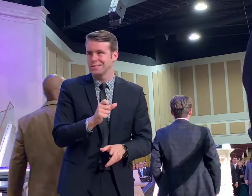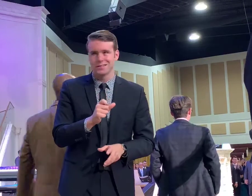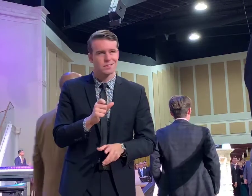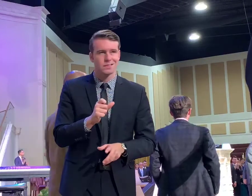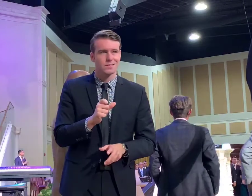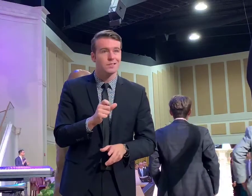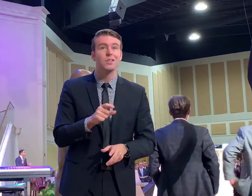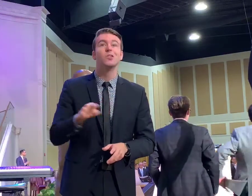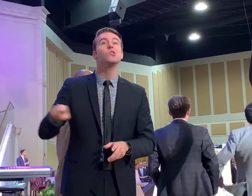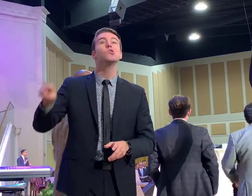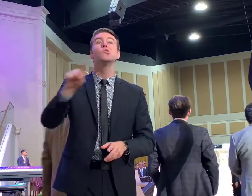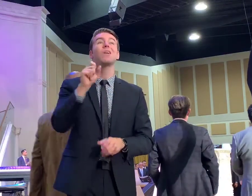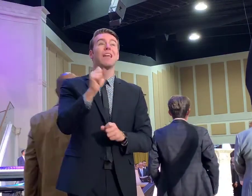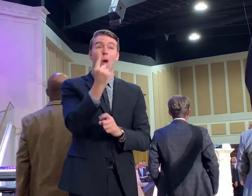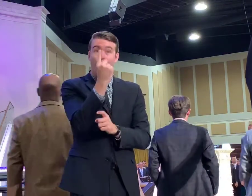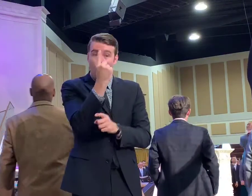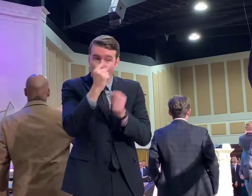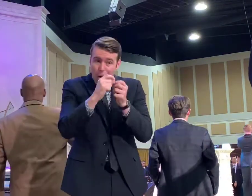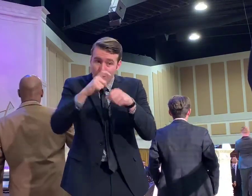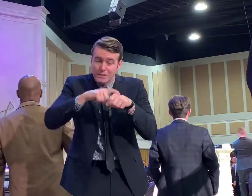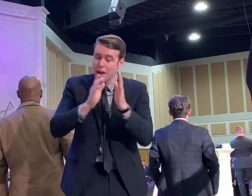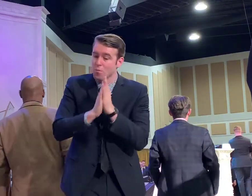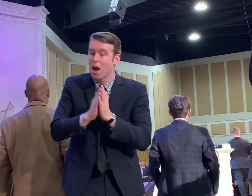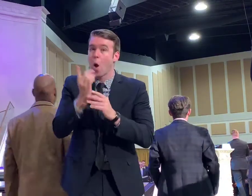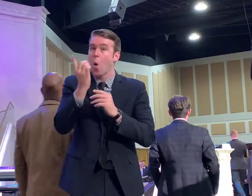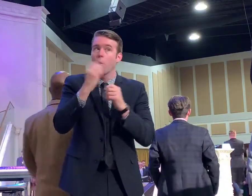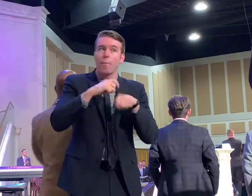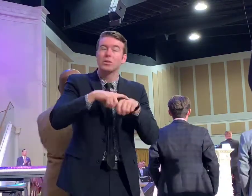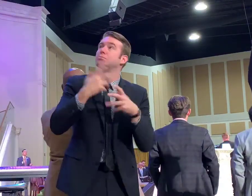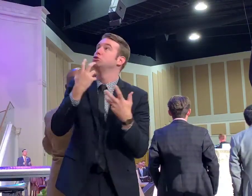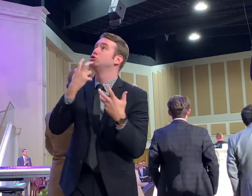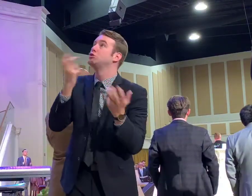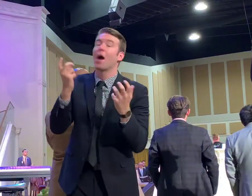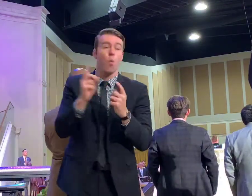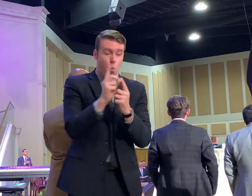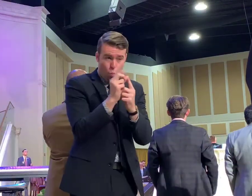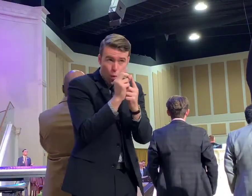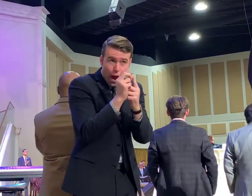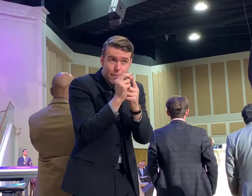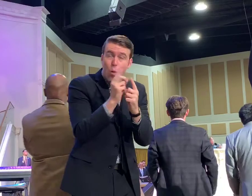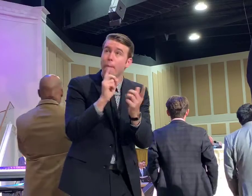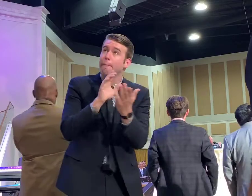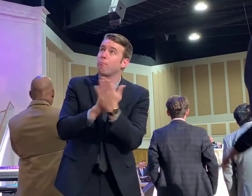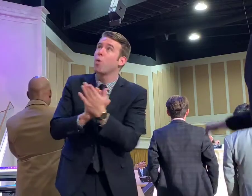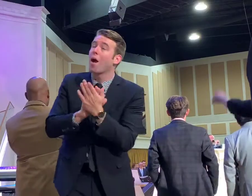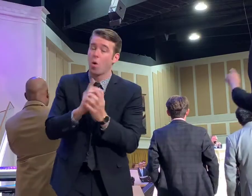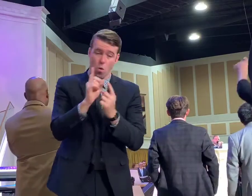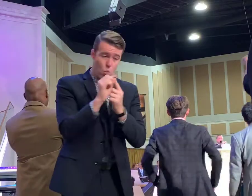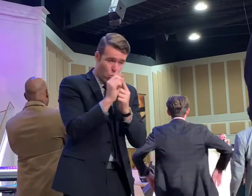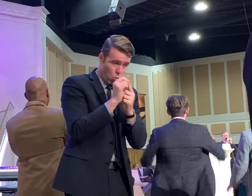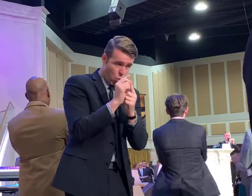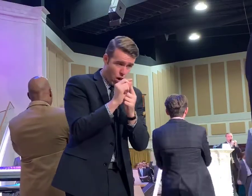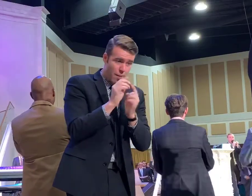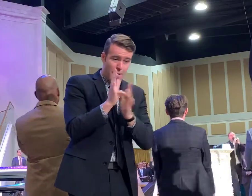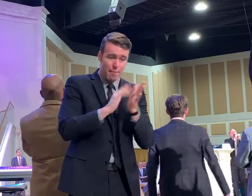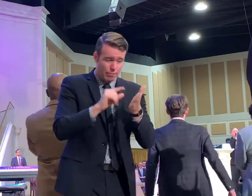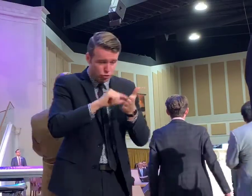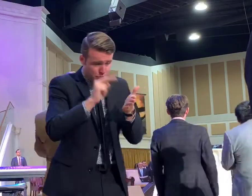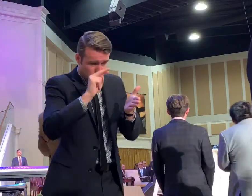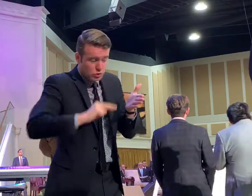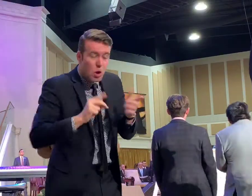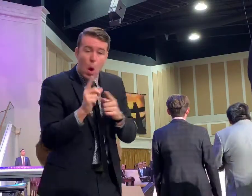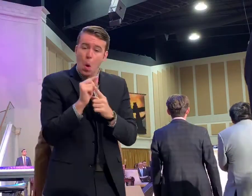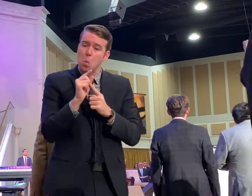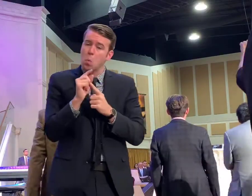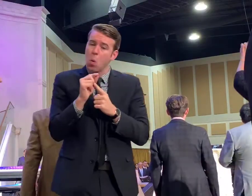You are one praise, one shout. You are one prayer, one Bible scripture,